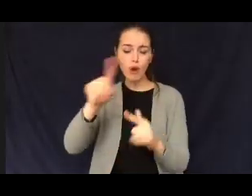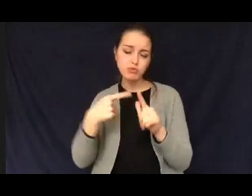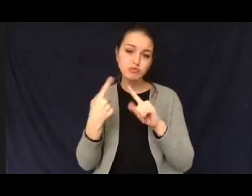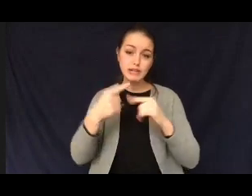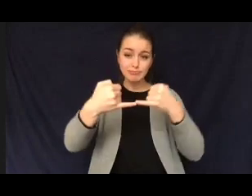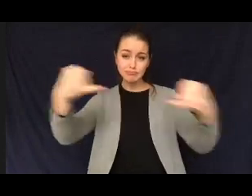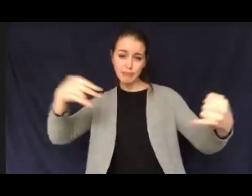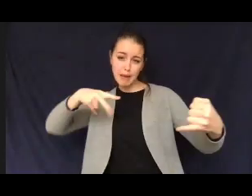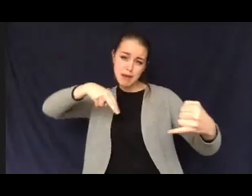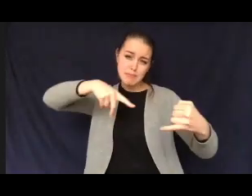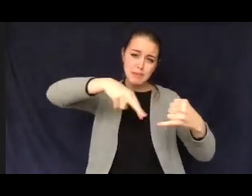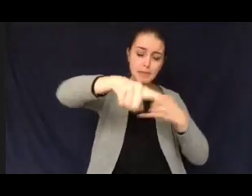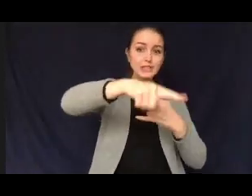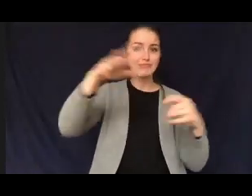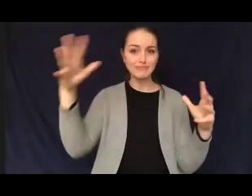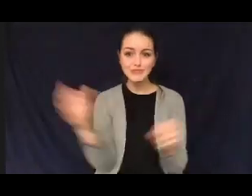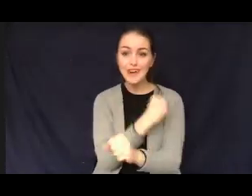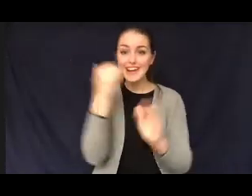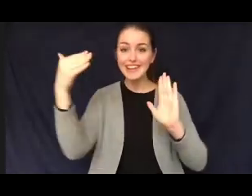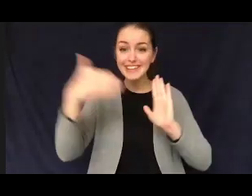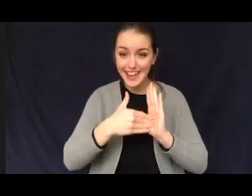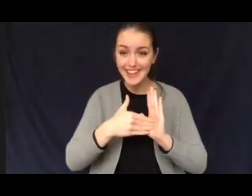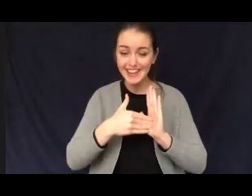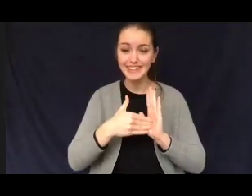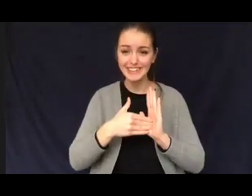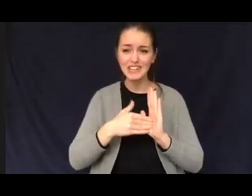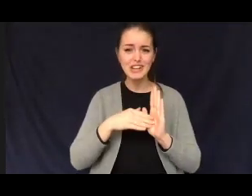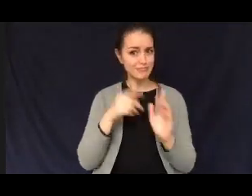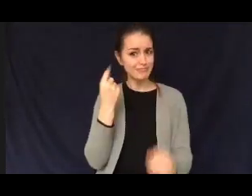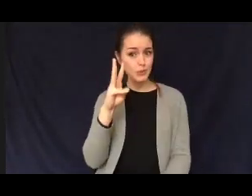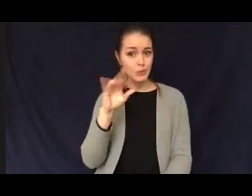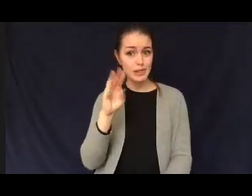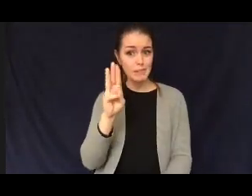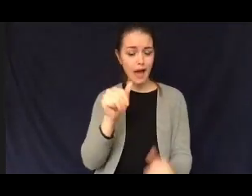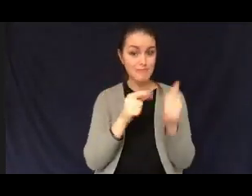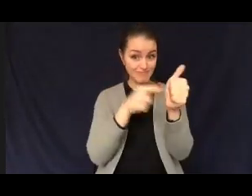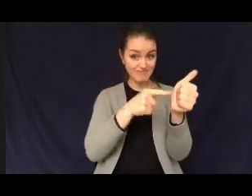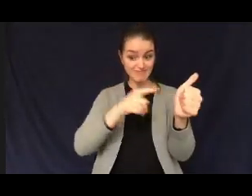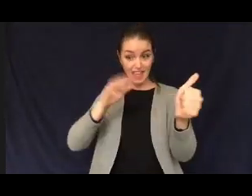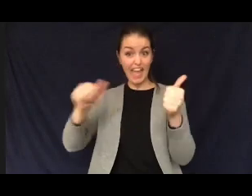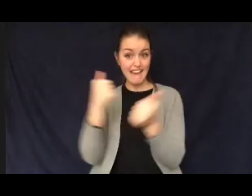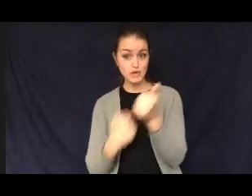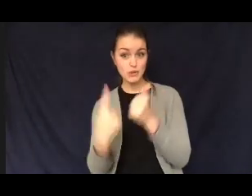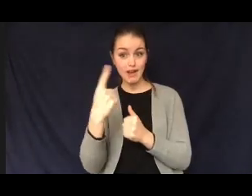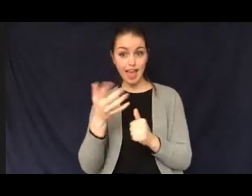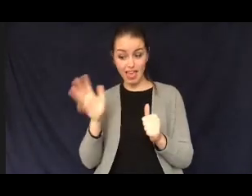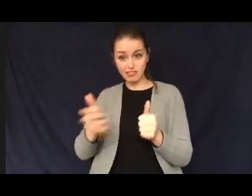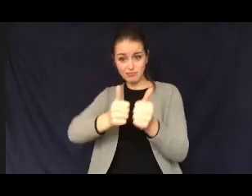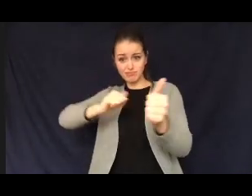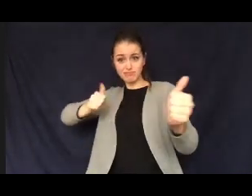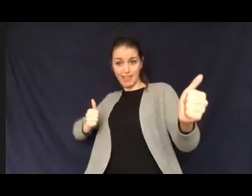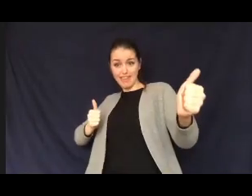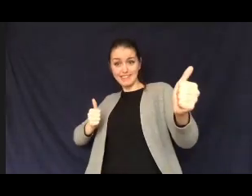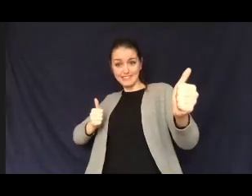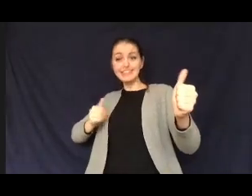finish line, she had done it again. She finished far ahead of everyone else. She had earned her second gold